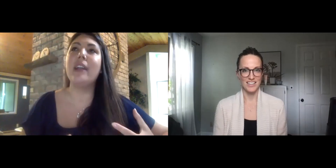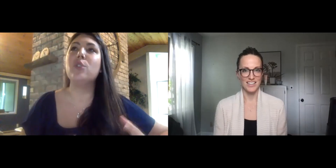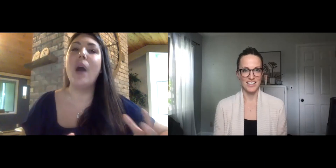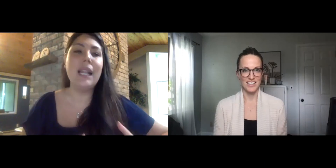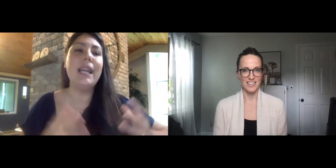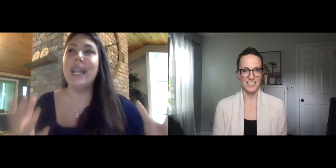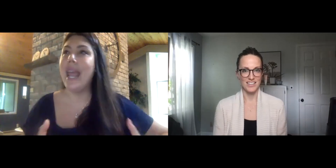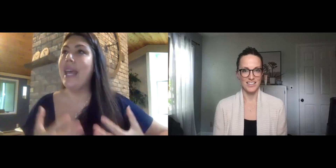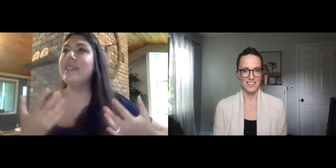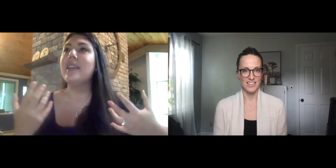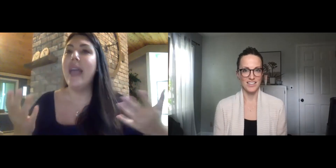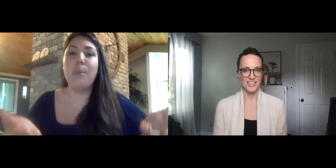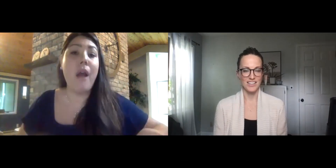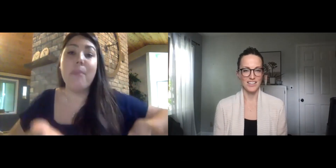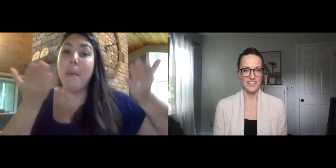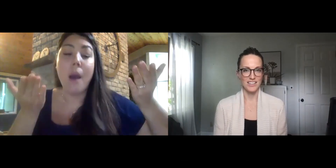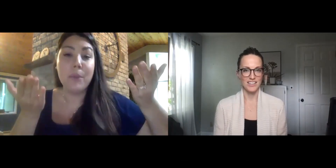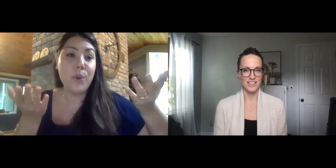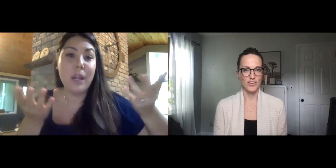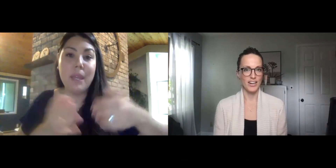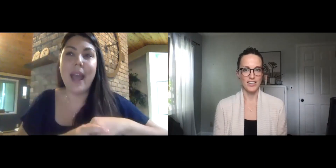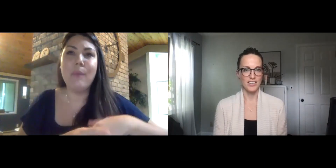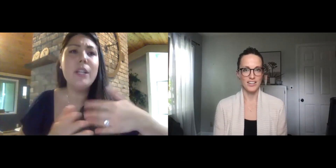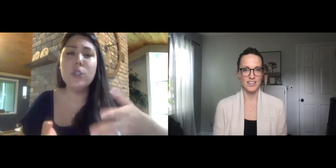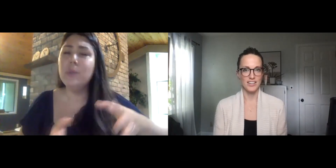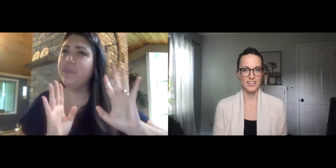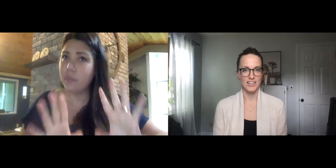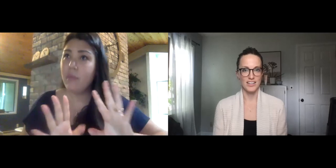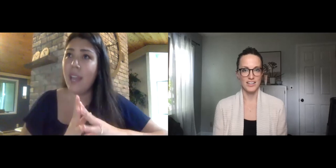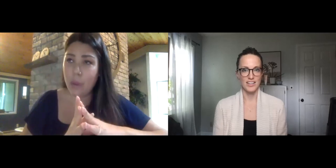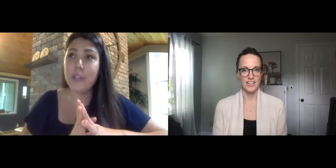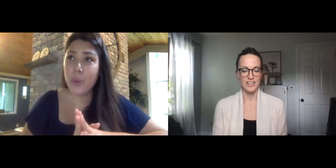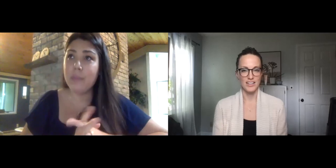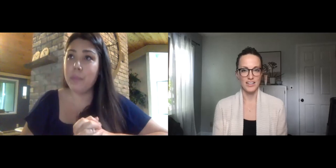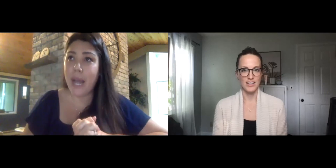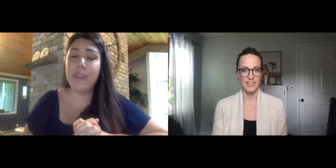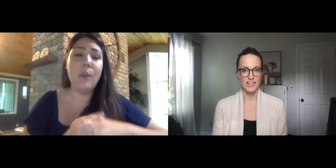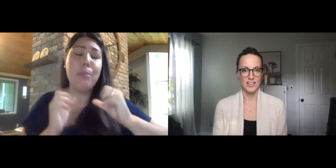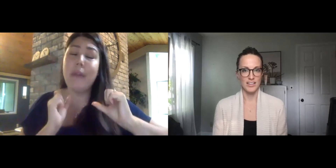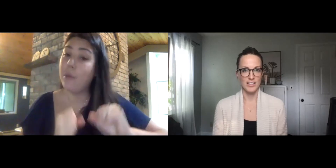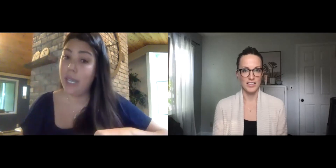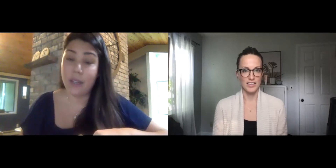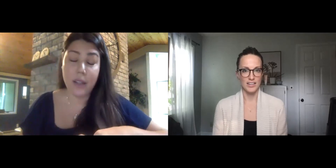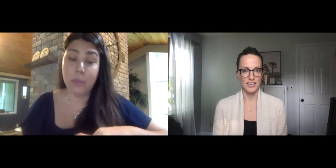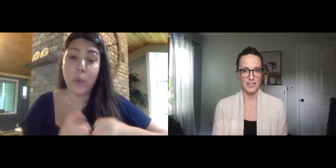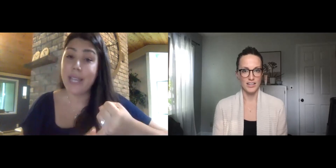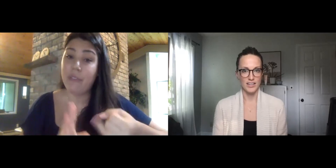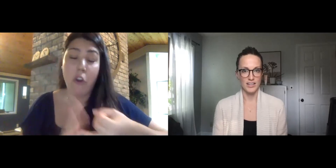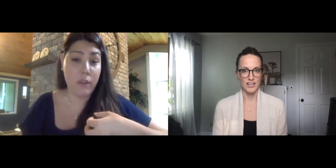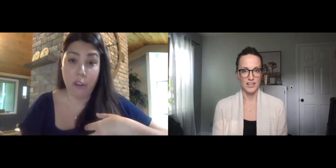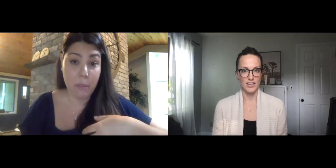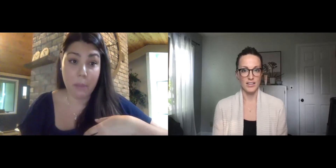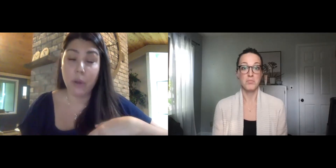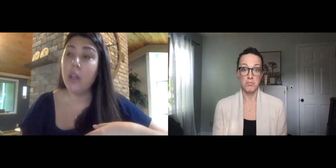just trying to highlight, enhance, and prop them up. You know what I mean? Right. And we do. I do want to put out there that we proudly employ deaf